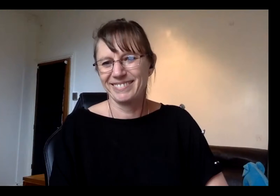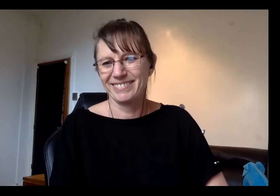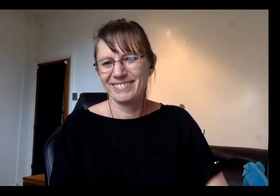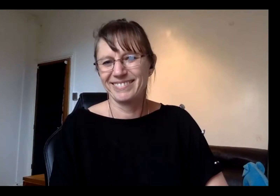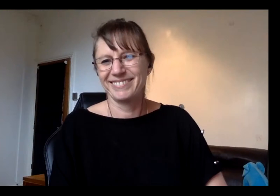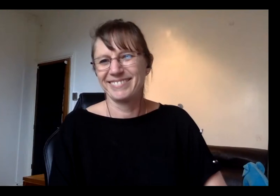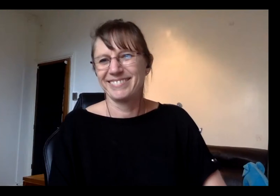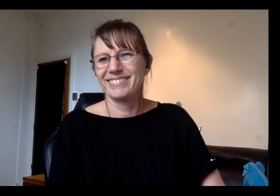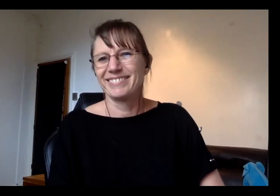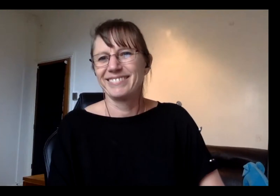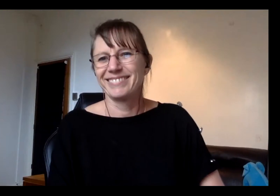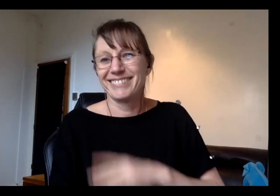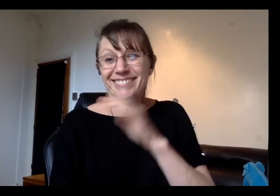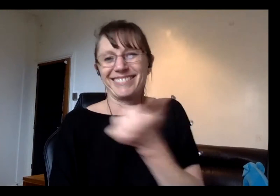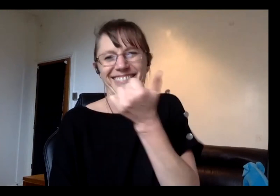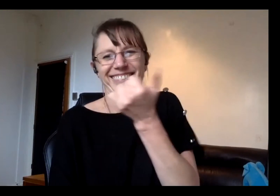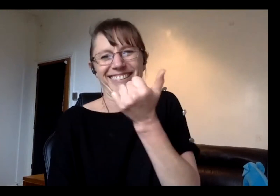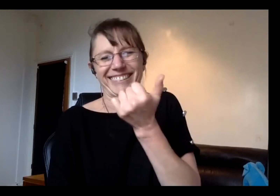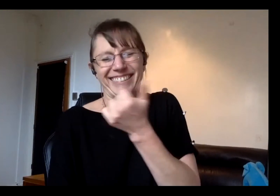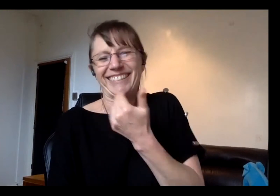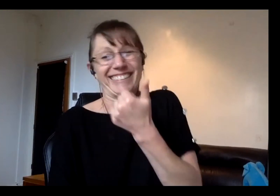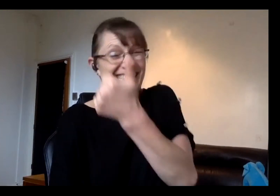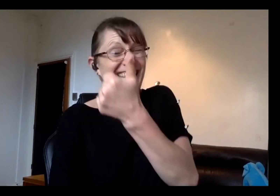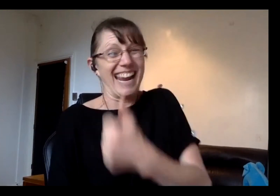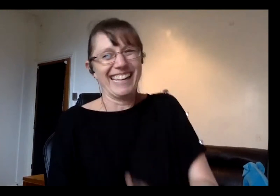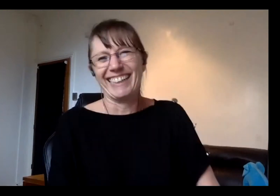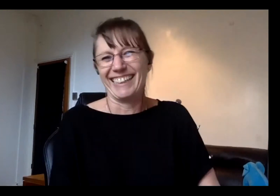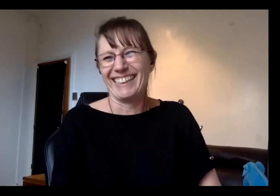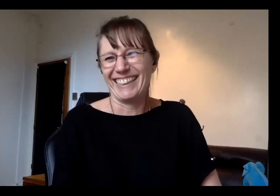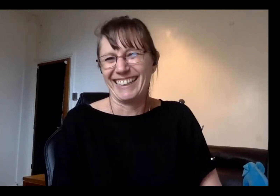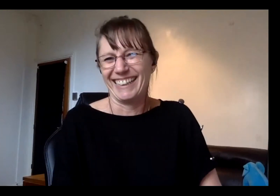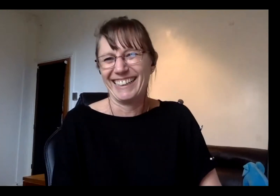And to Liz as well for all the signing. Yes.